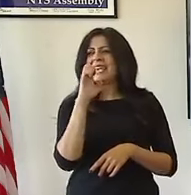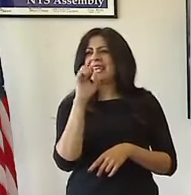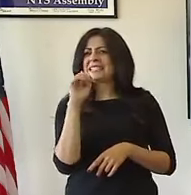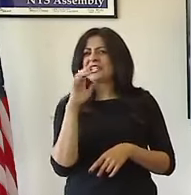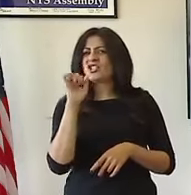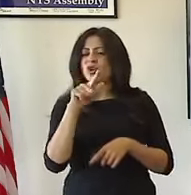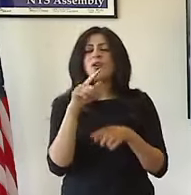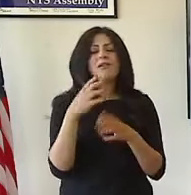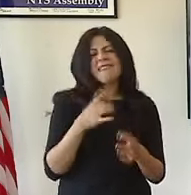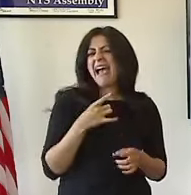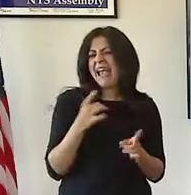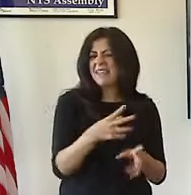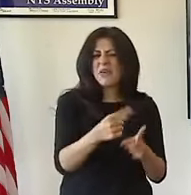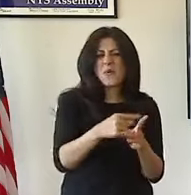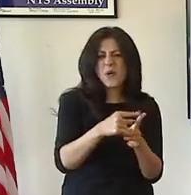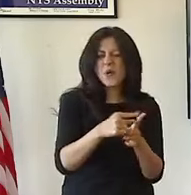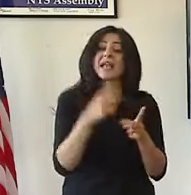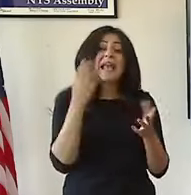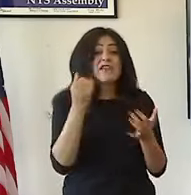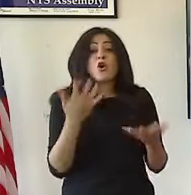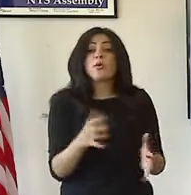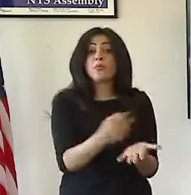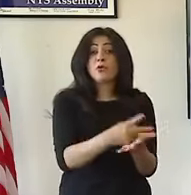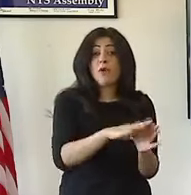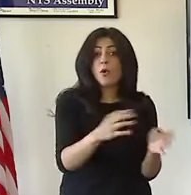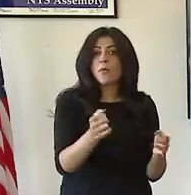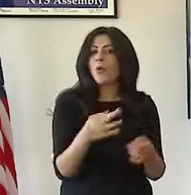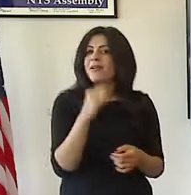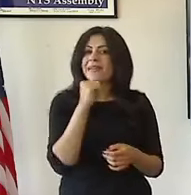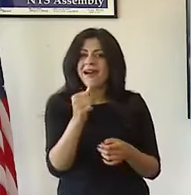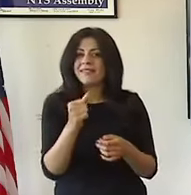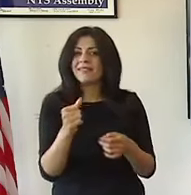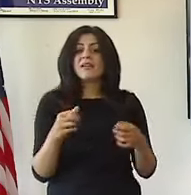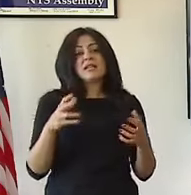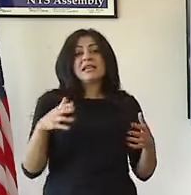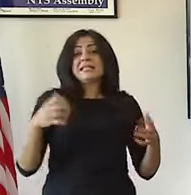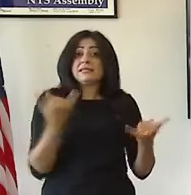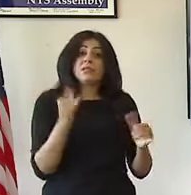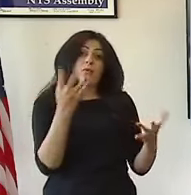already approved or being approved to reopen, you should have a safety plan on